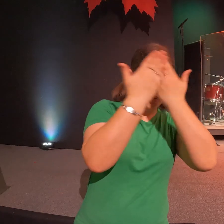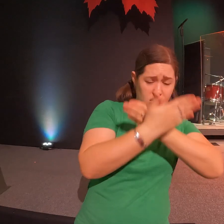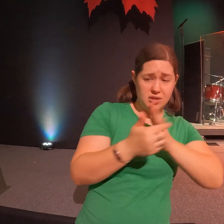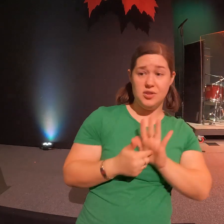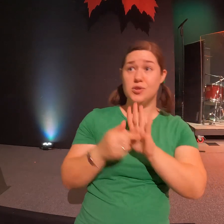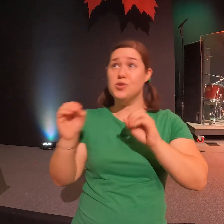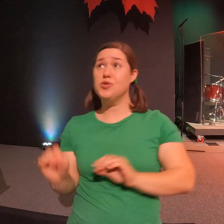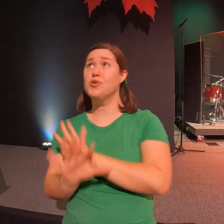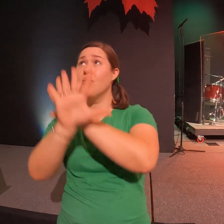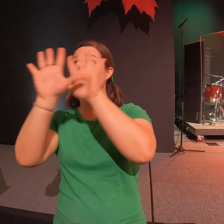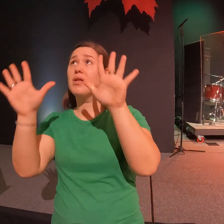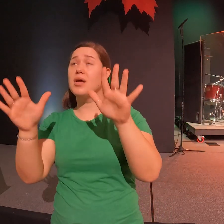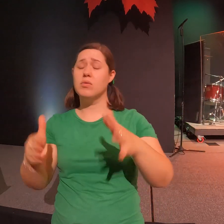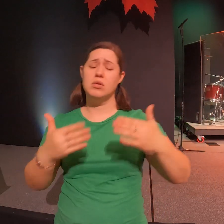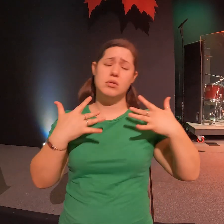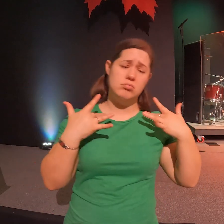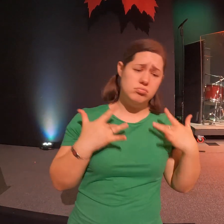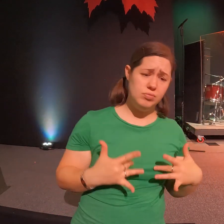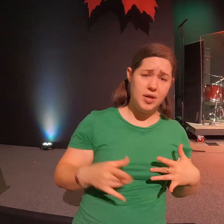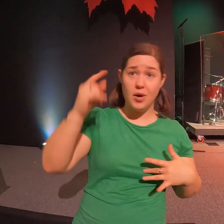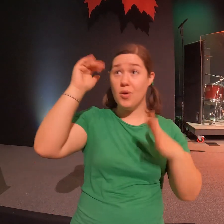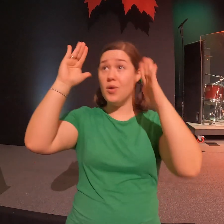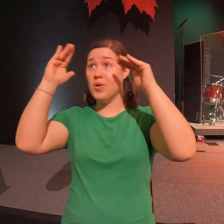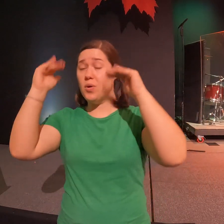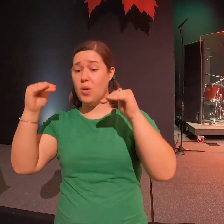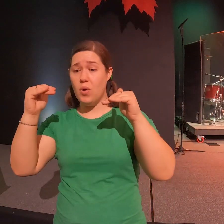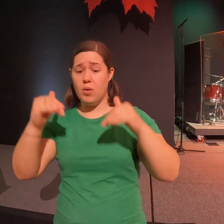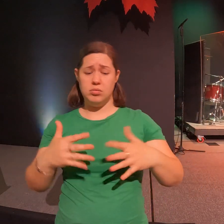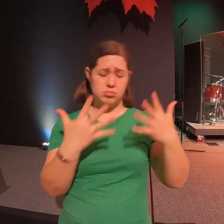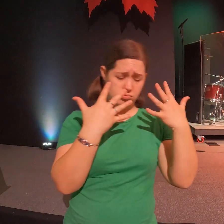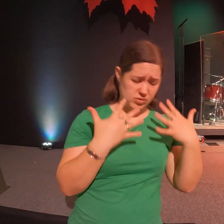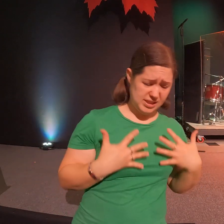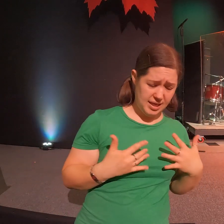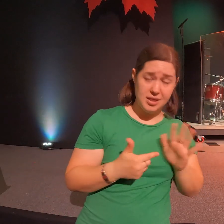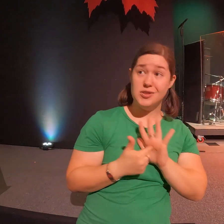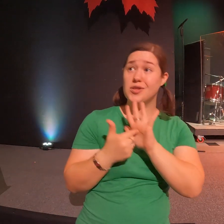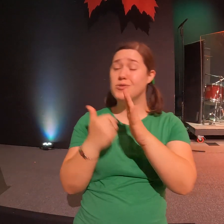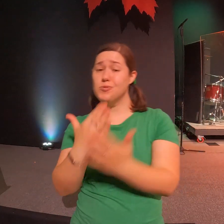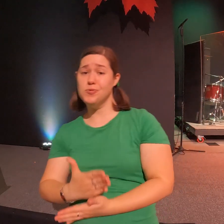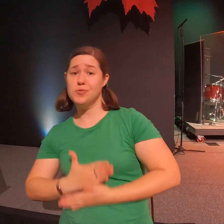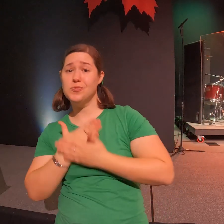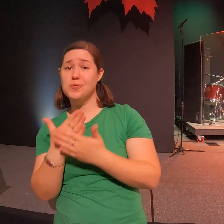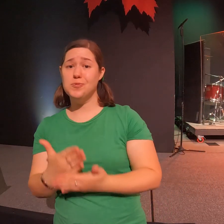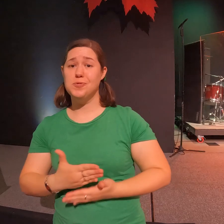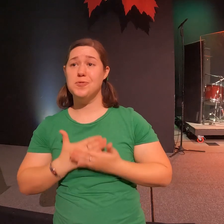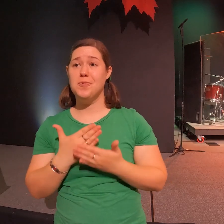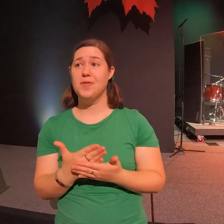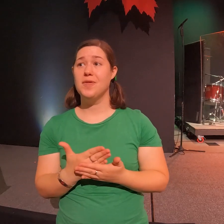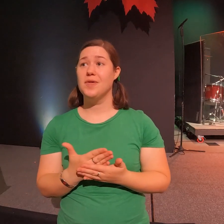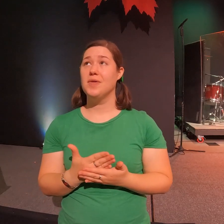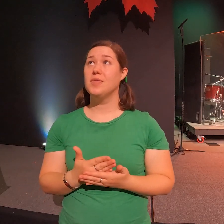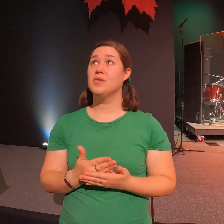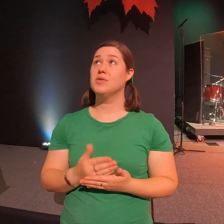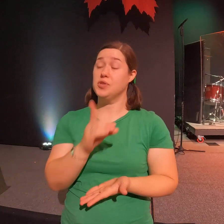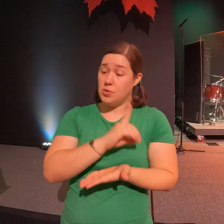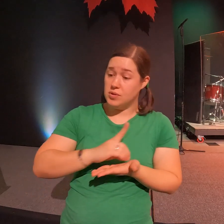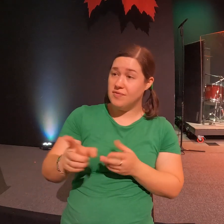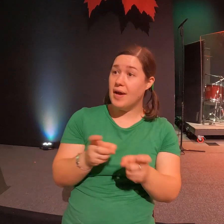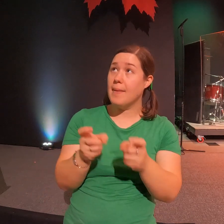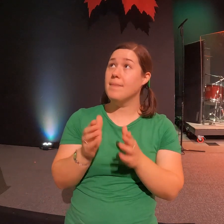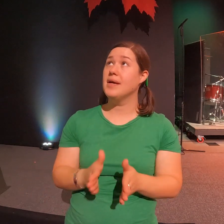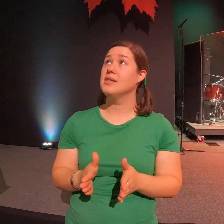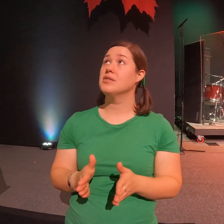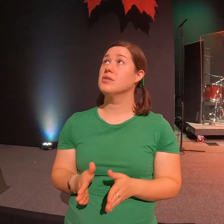joy. I thought, wow, I could do that. O divine master, grant that I may not so much seek to